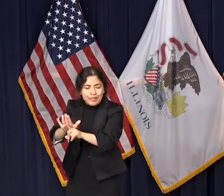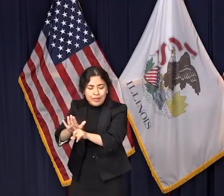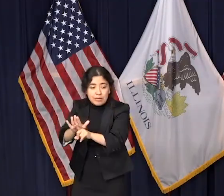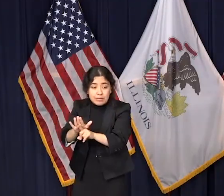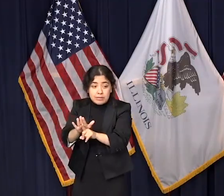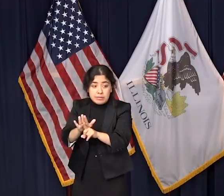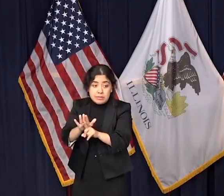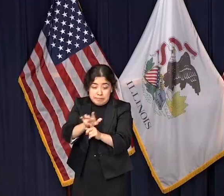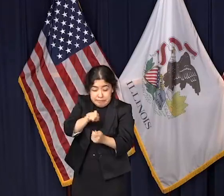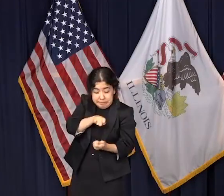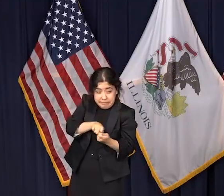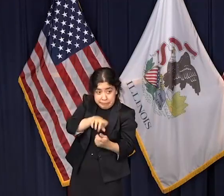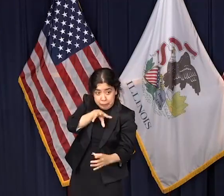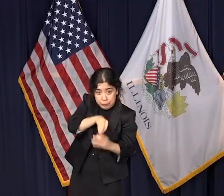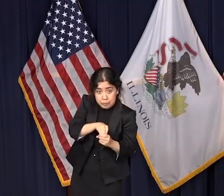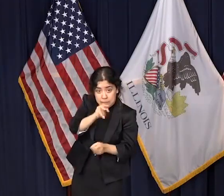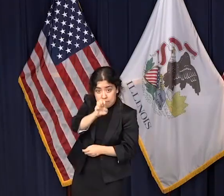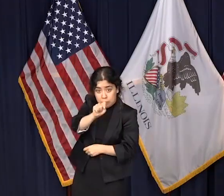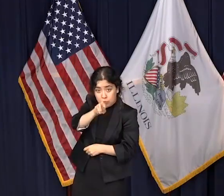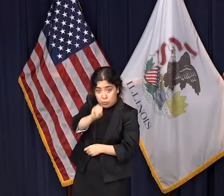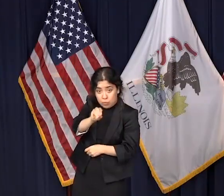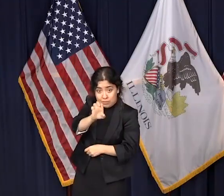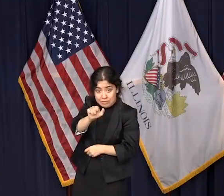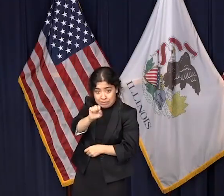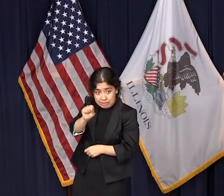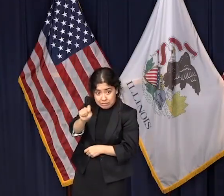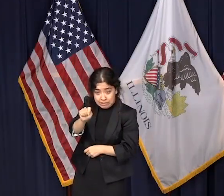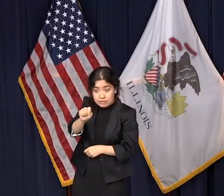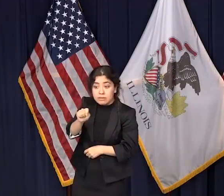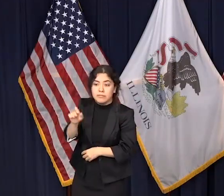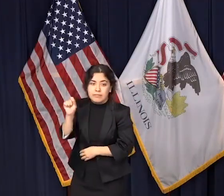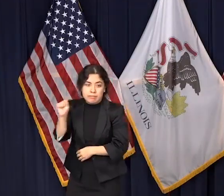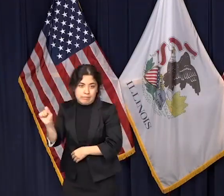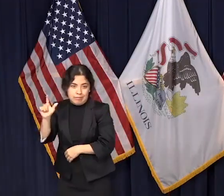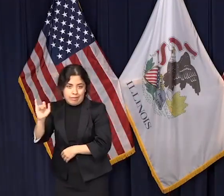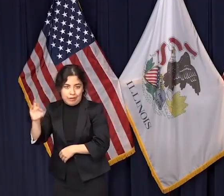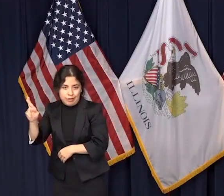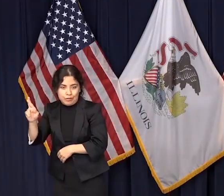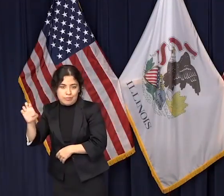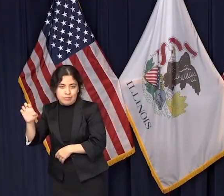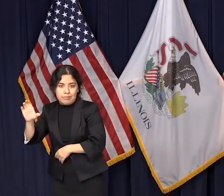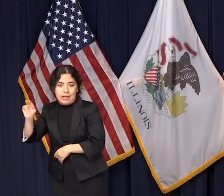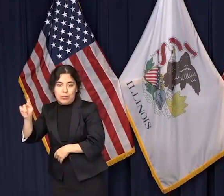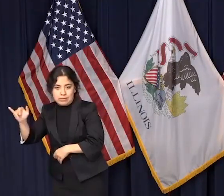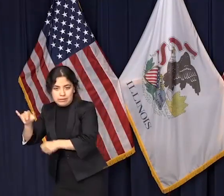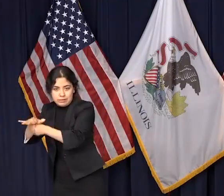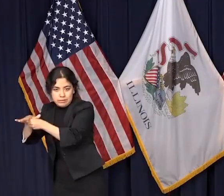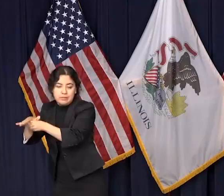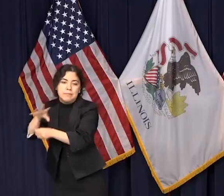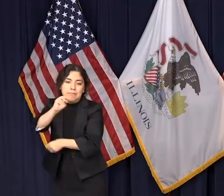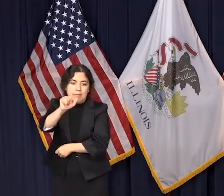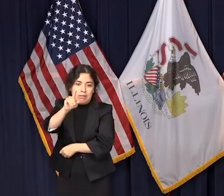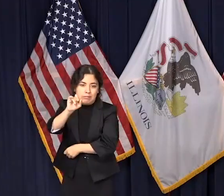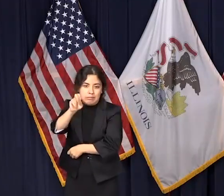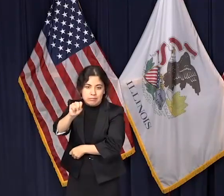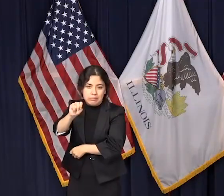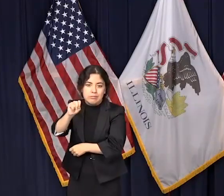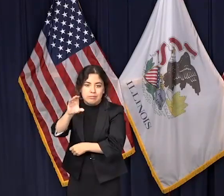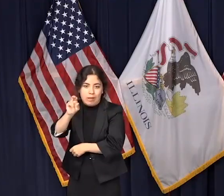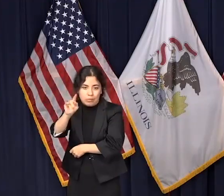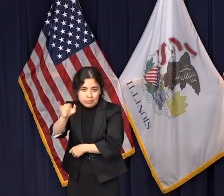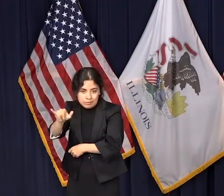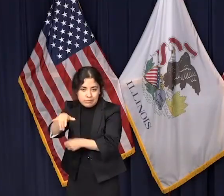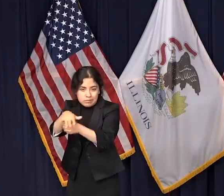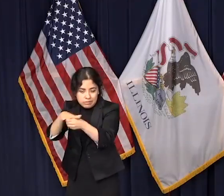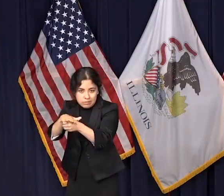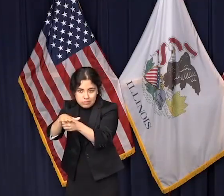that includes Metro East, St. Clair County, Madison County, Randolph County, and so on, there is a